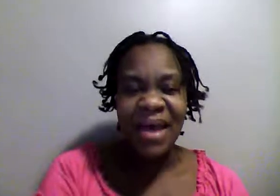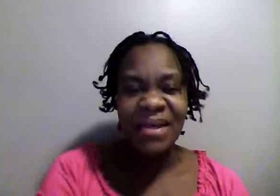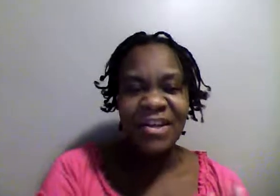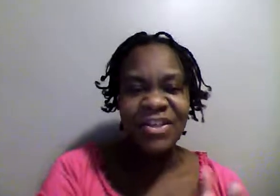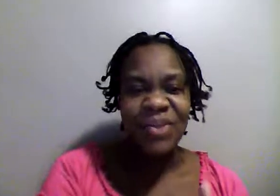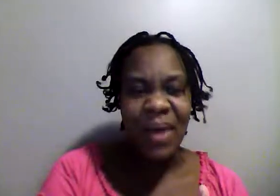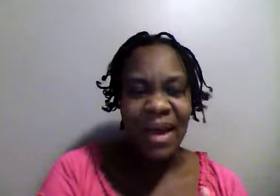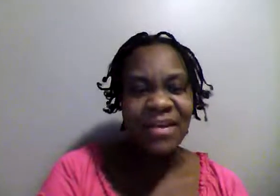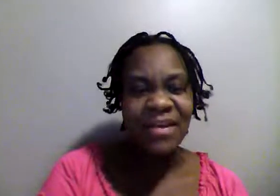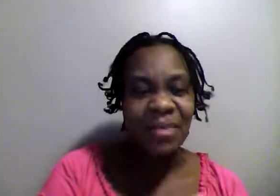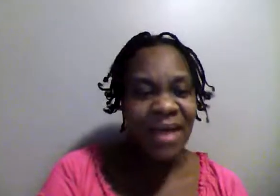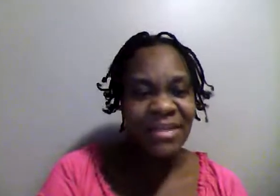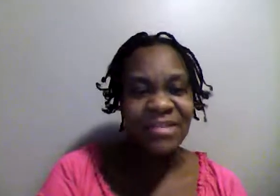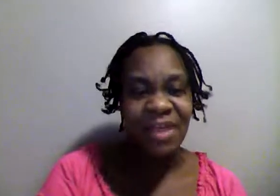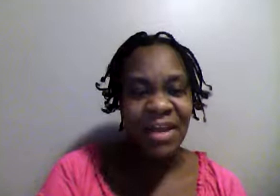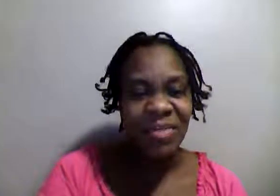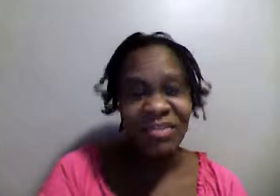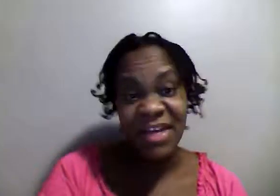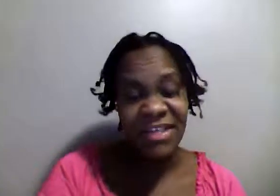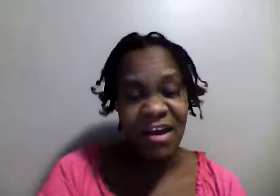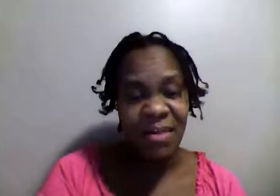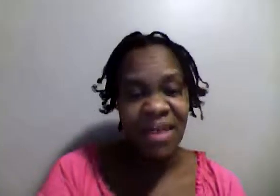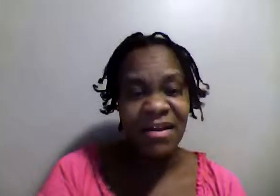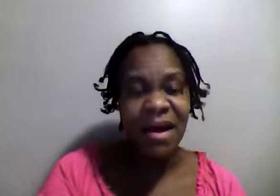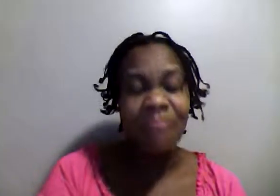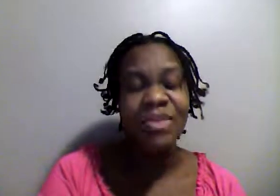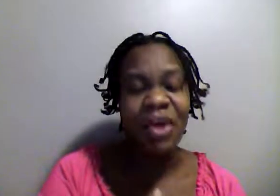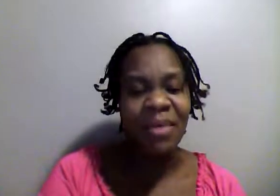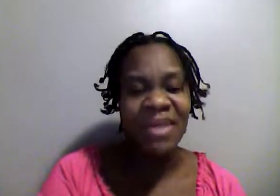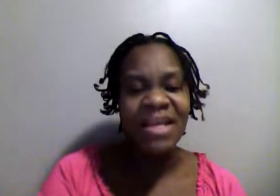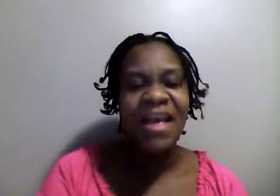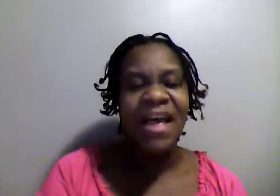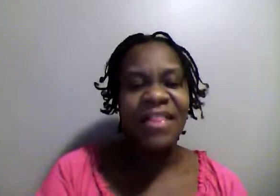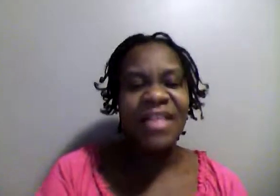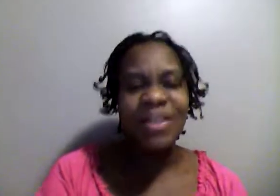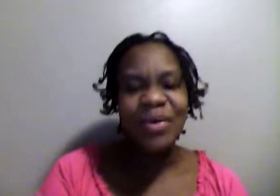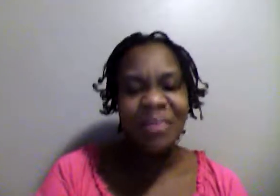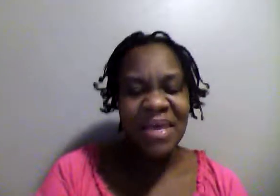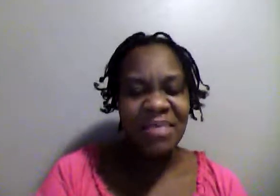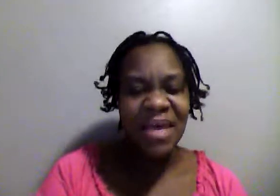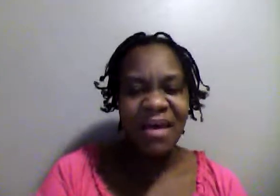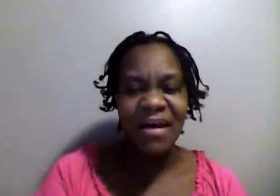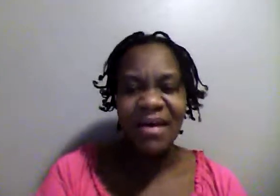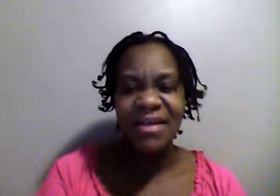your soil and your plant is unable to absorb it, this could be because